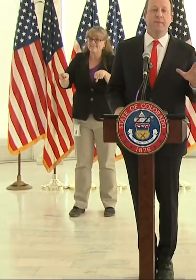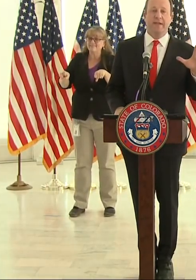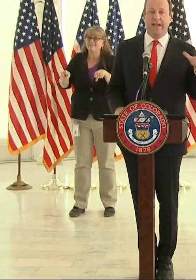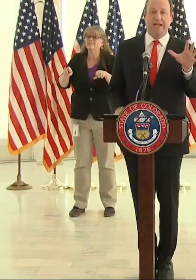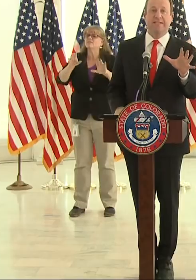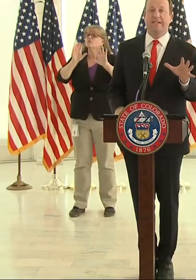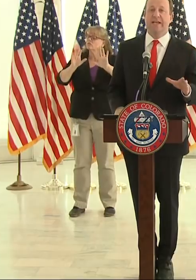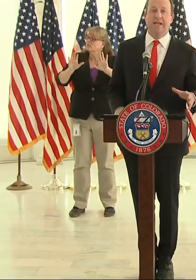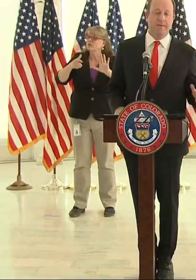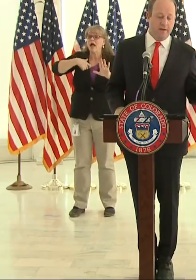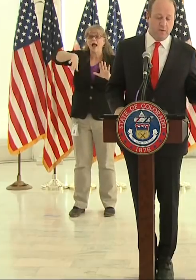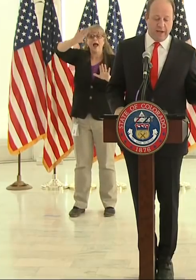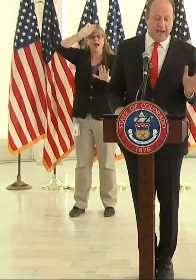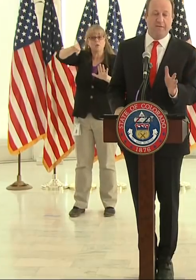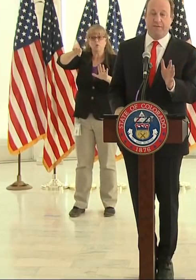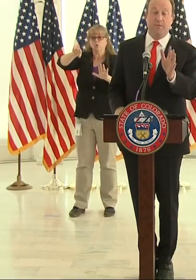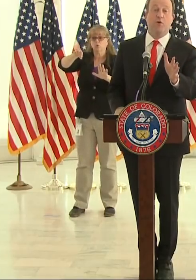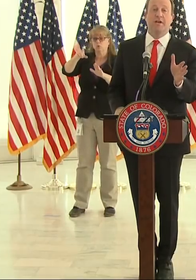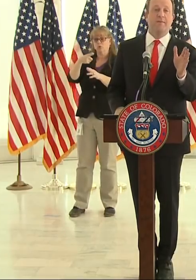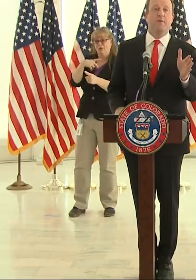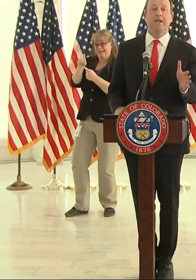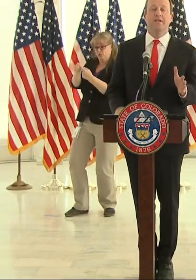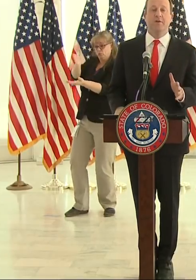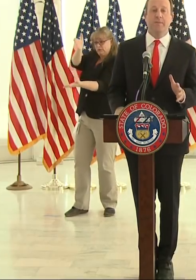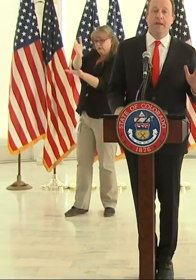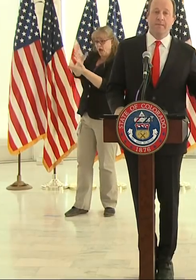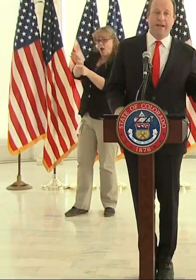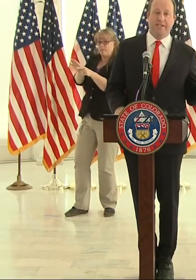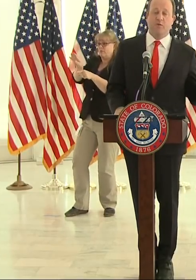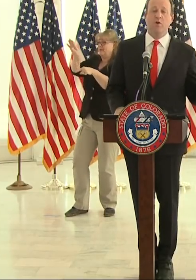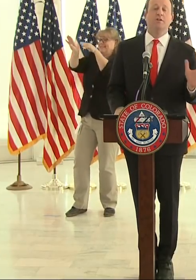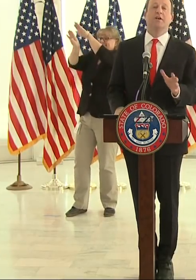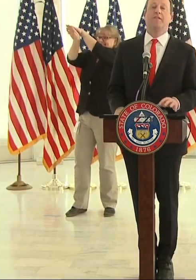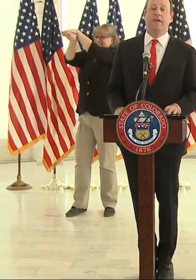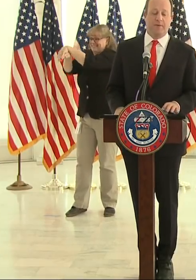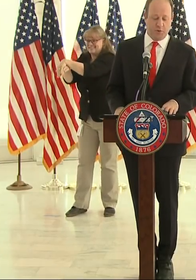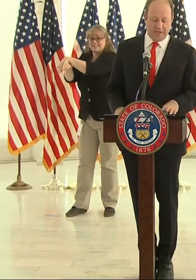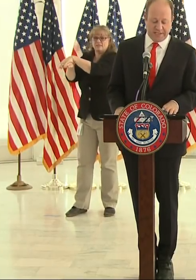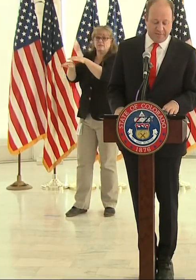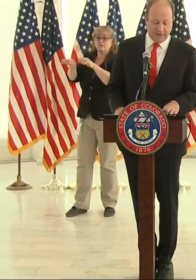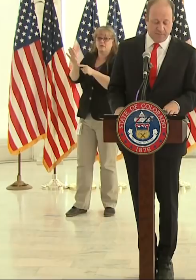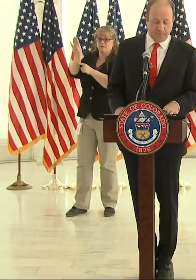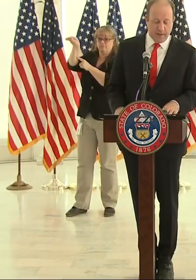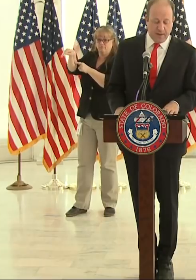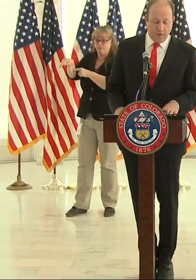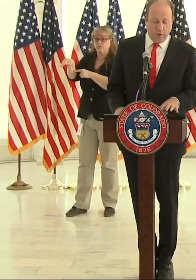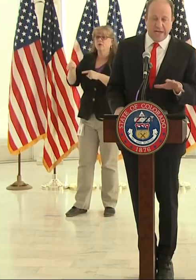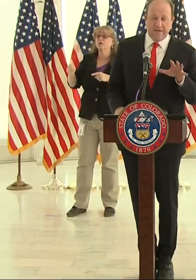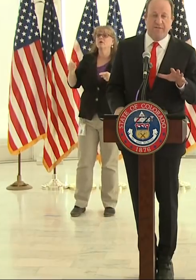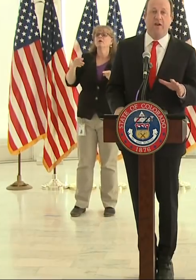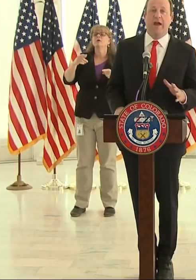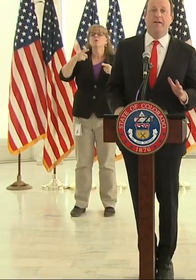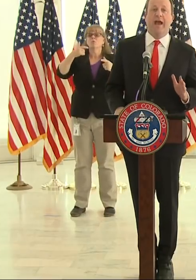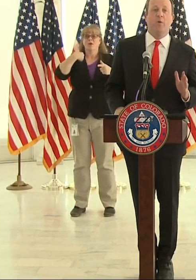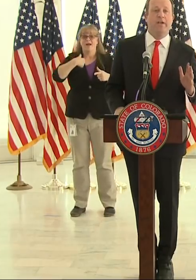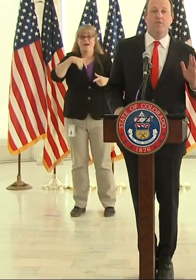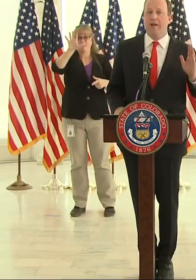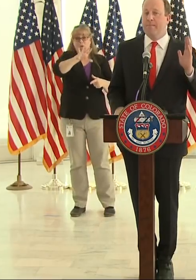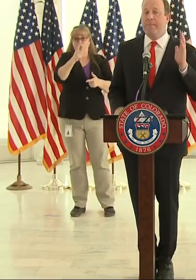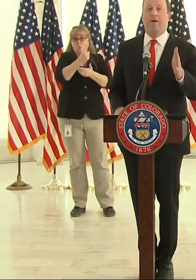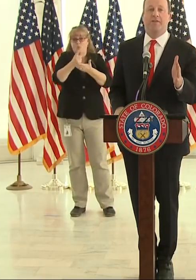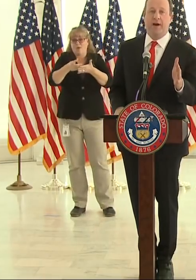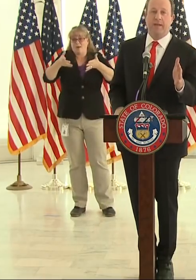increase. It is succeeding. We have some more time that we need to do it. But as it rolls off April 27th, we need to figure out how